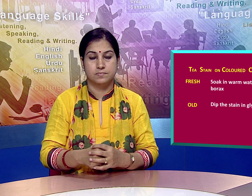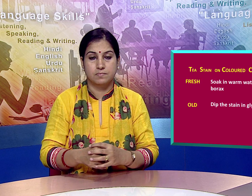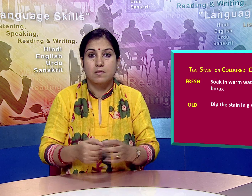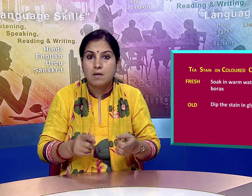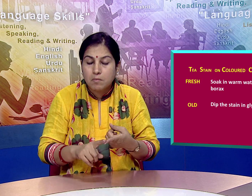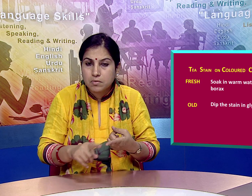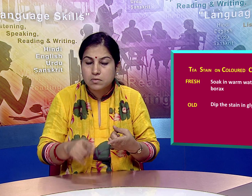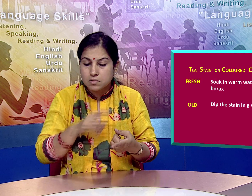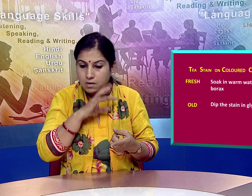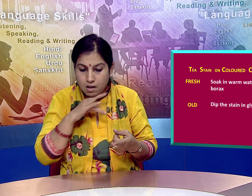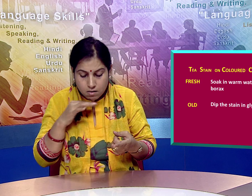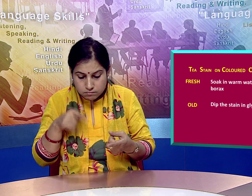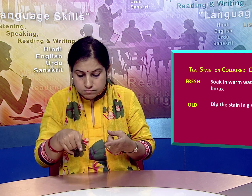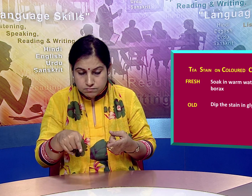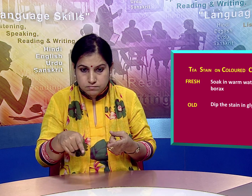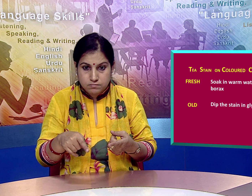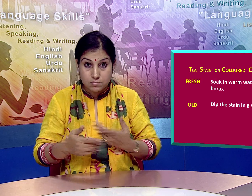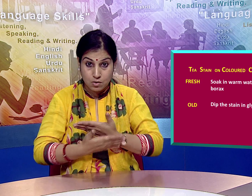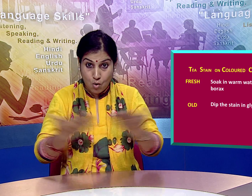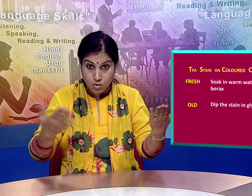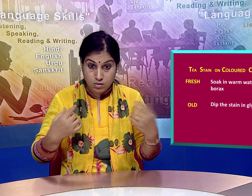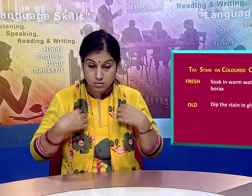In case of colored cotton clothes,